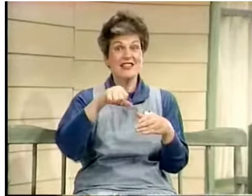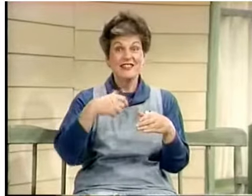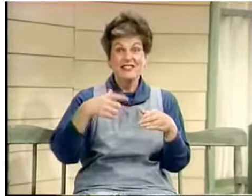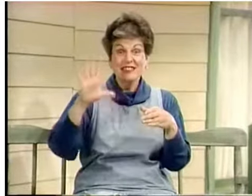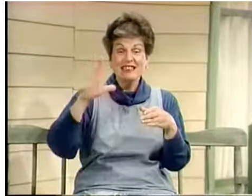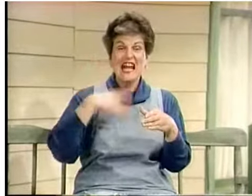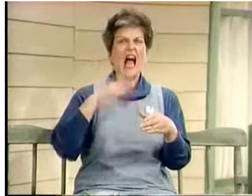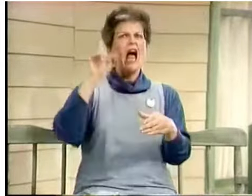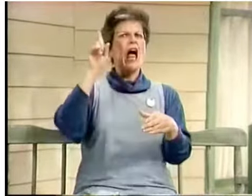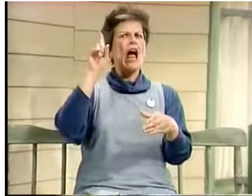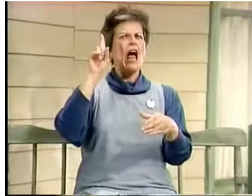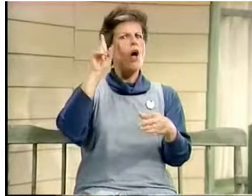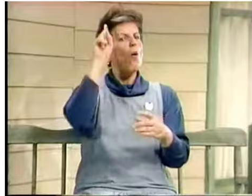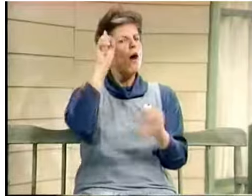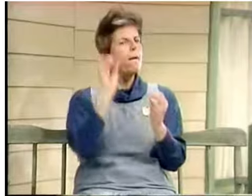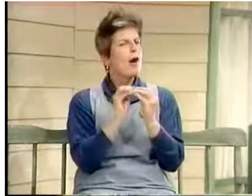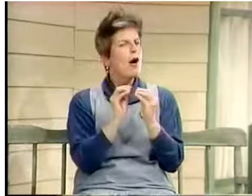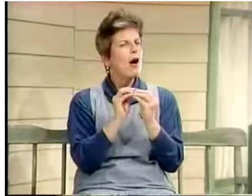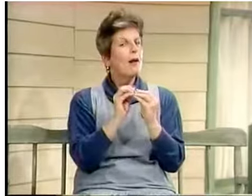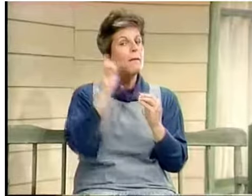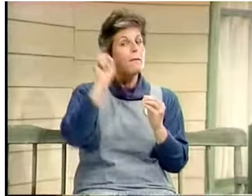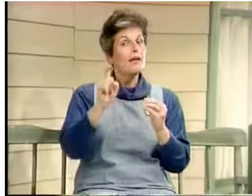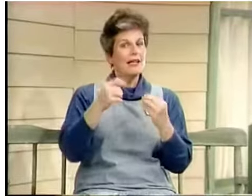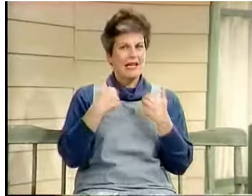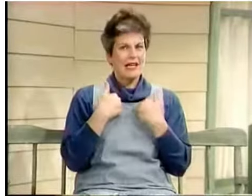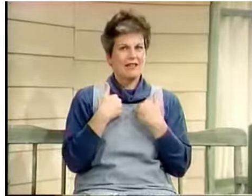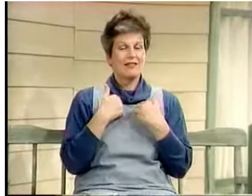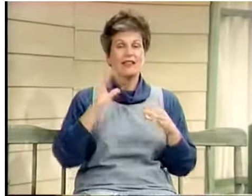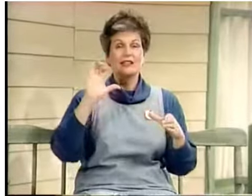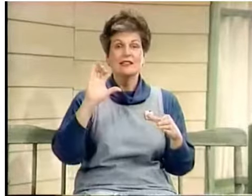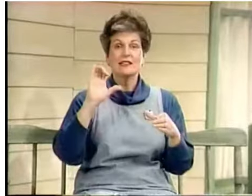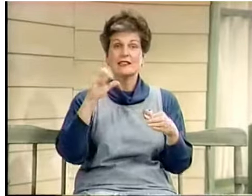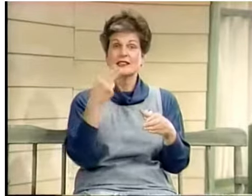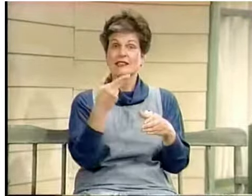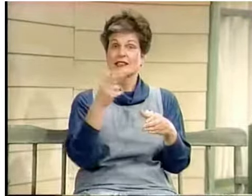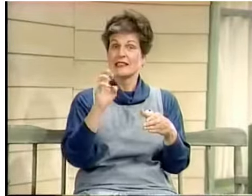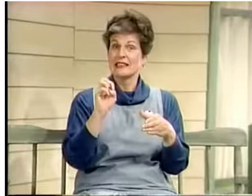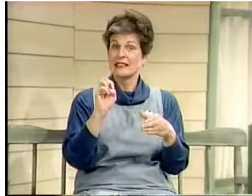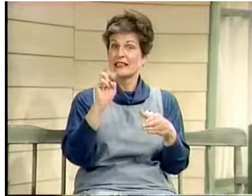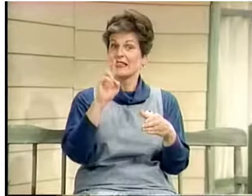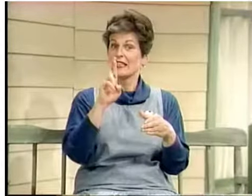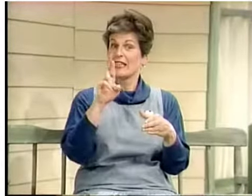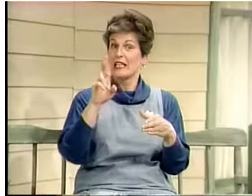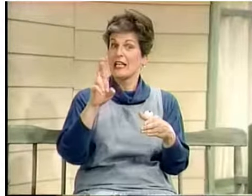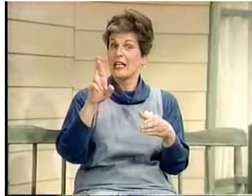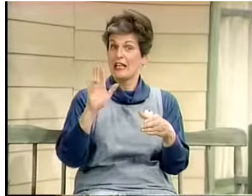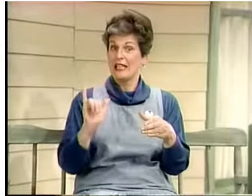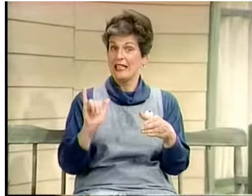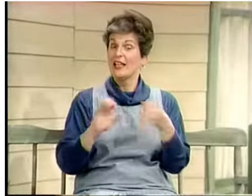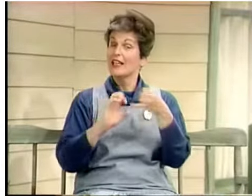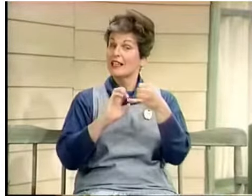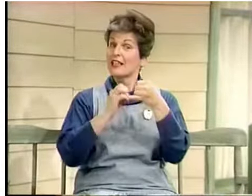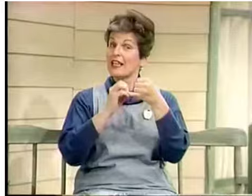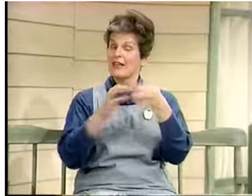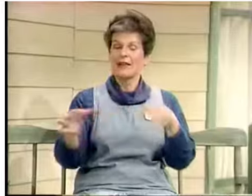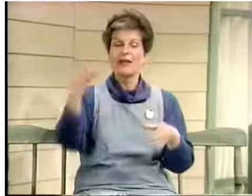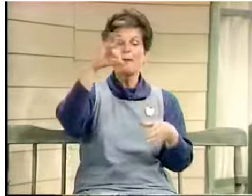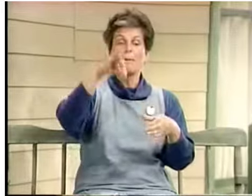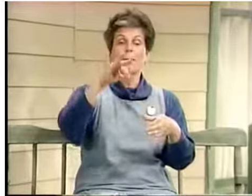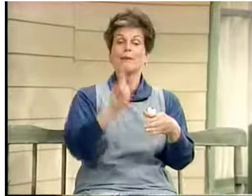syrup. Oh wait, and one more thing, a cherry, right on